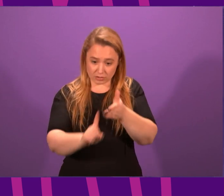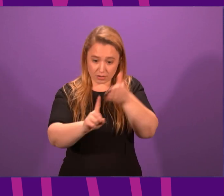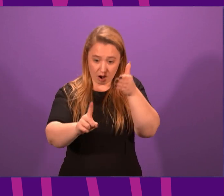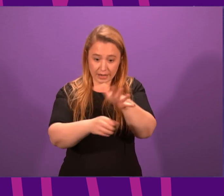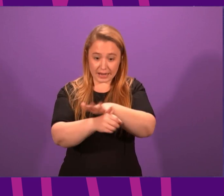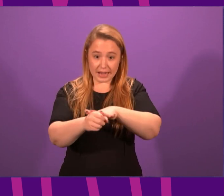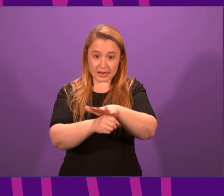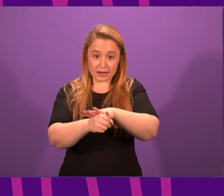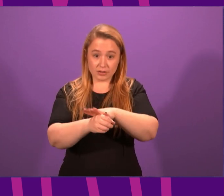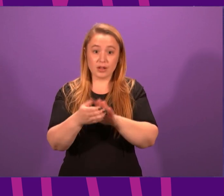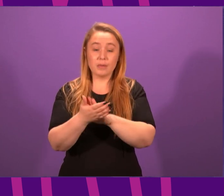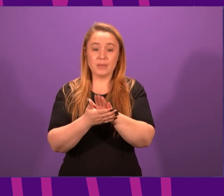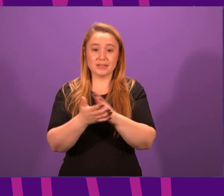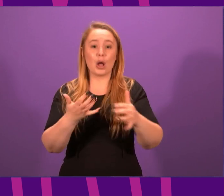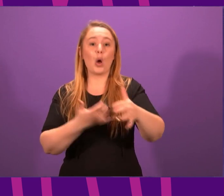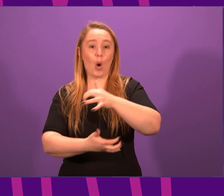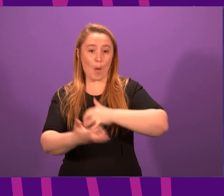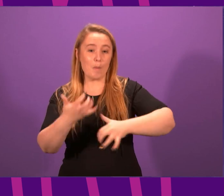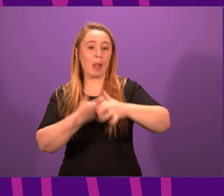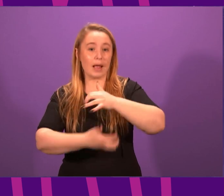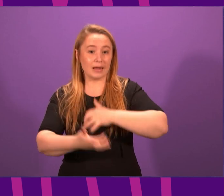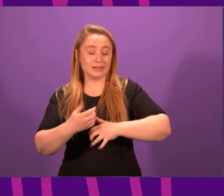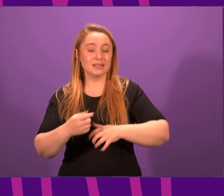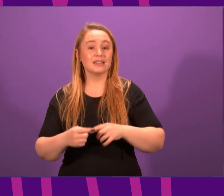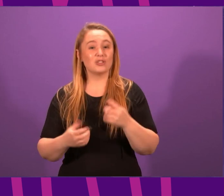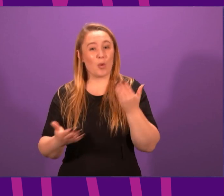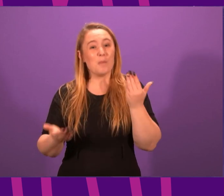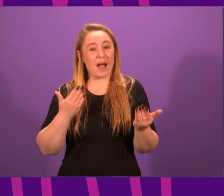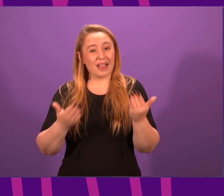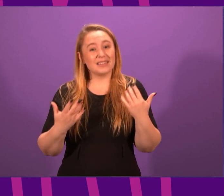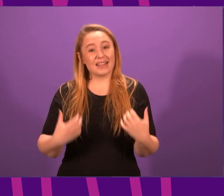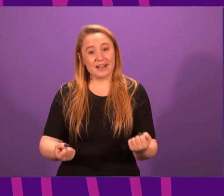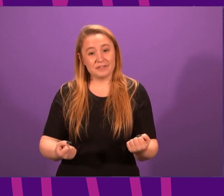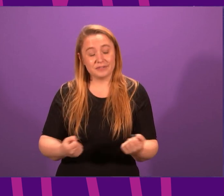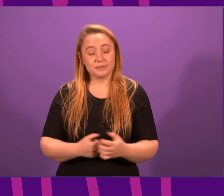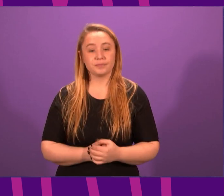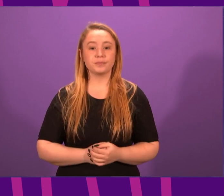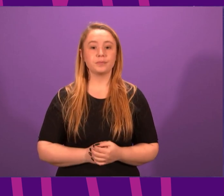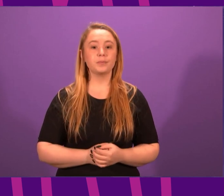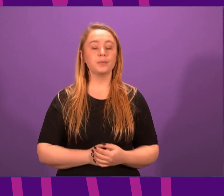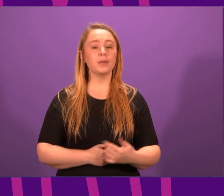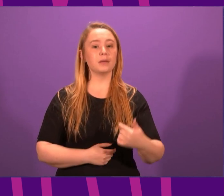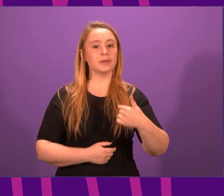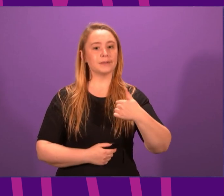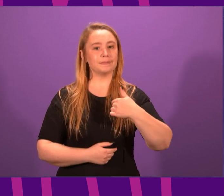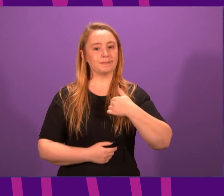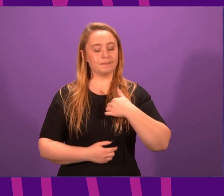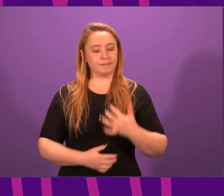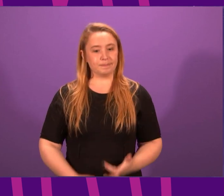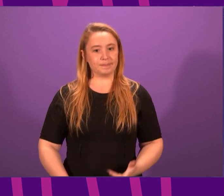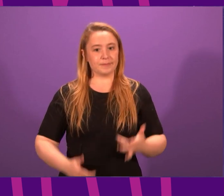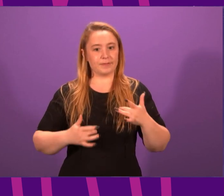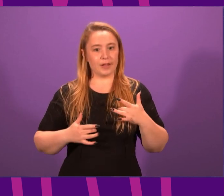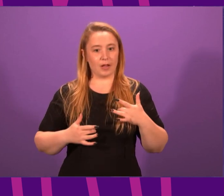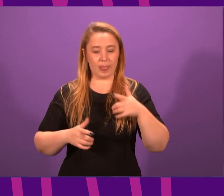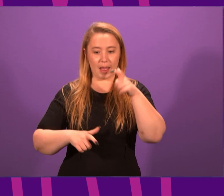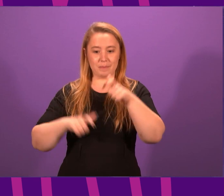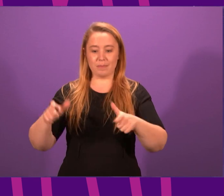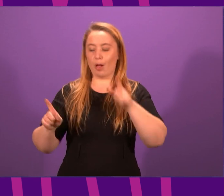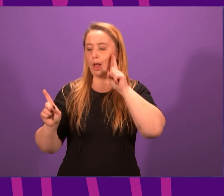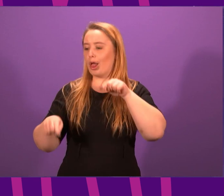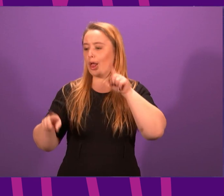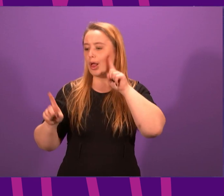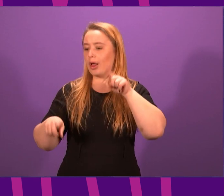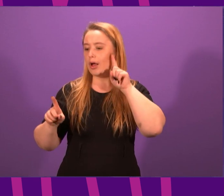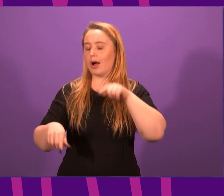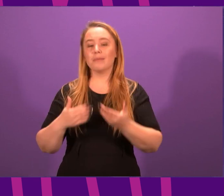does increase complexity, so there is a fine balance to be struck. But I am concerned that compliance is reducing. That has